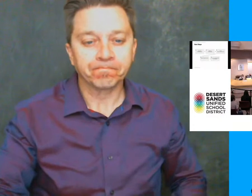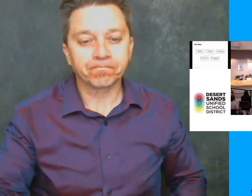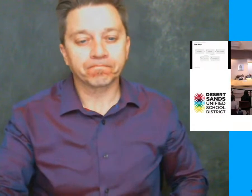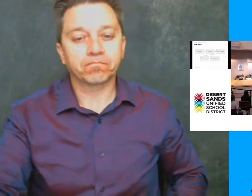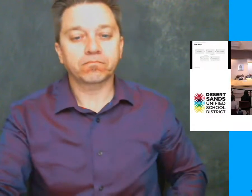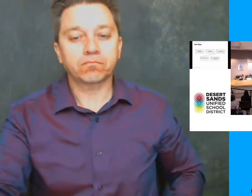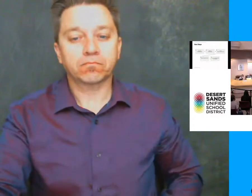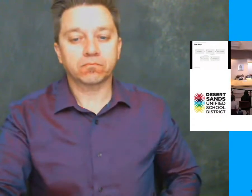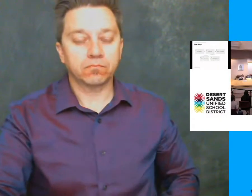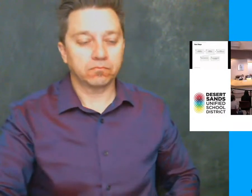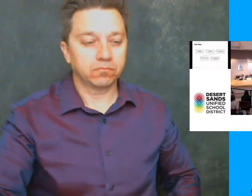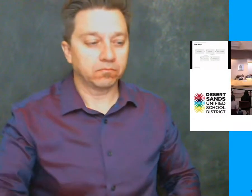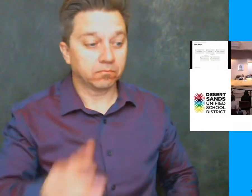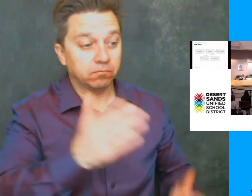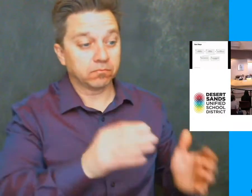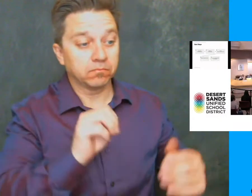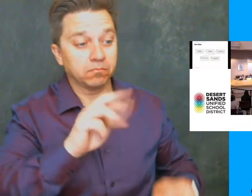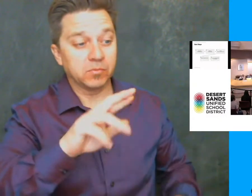Comments, Mr. Alvarez?